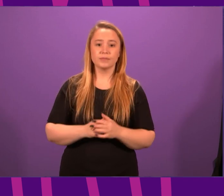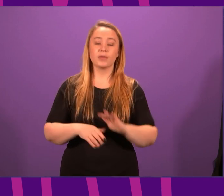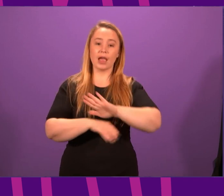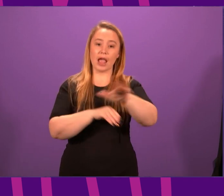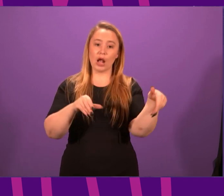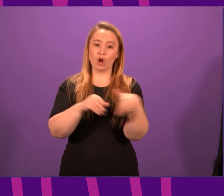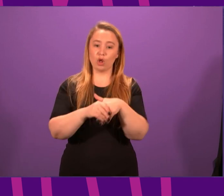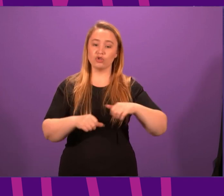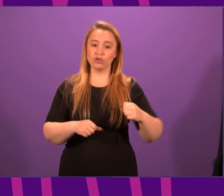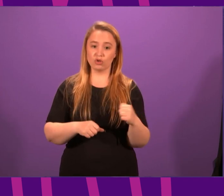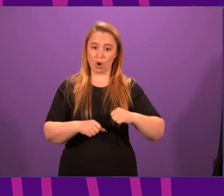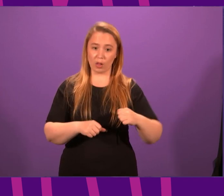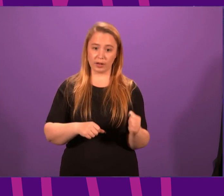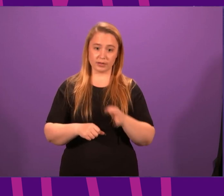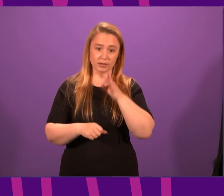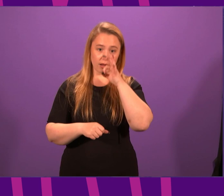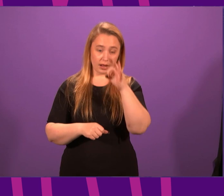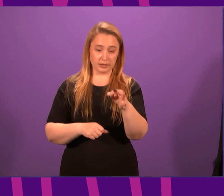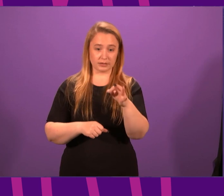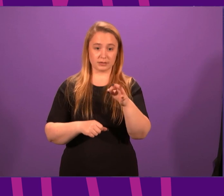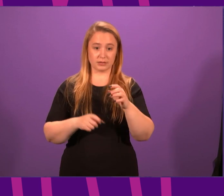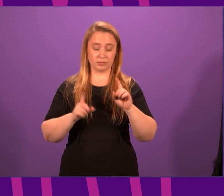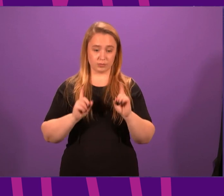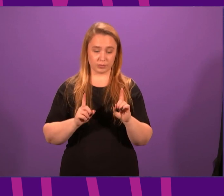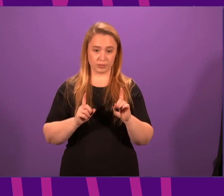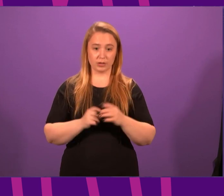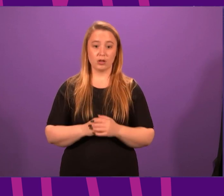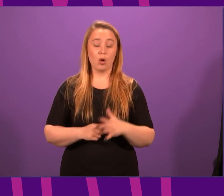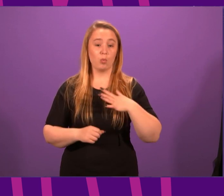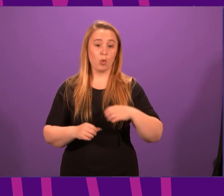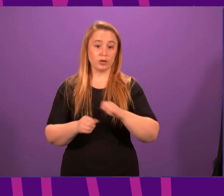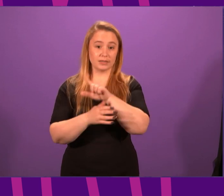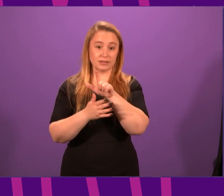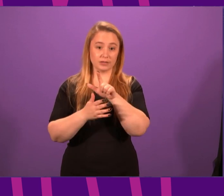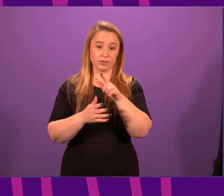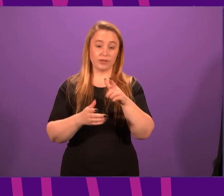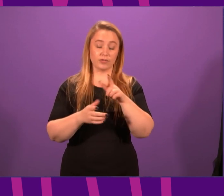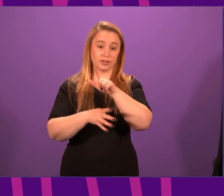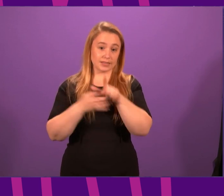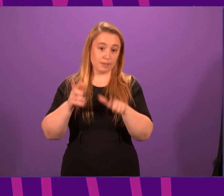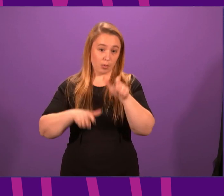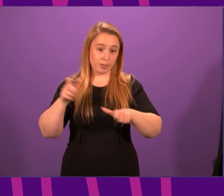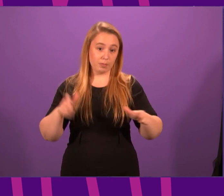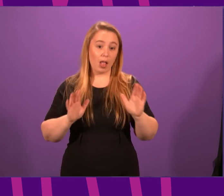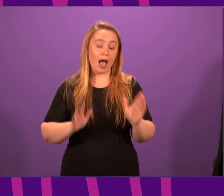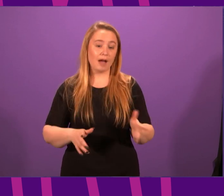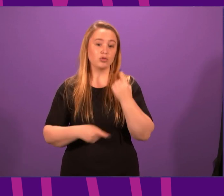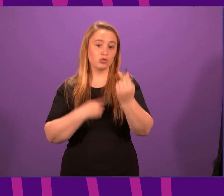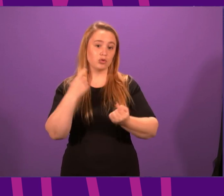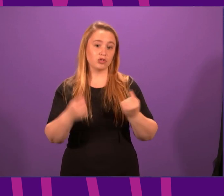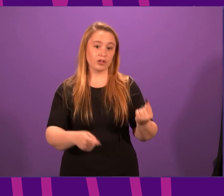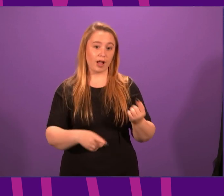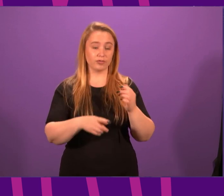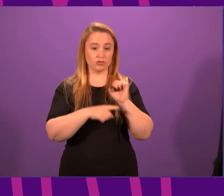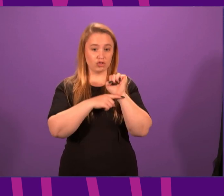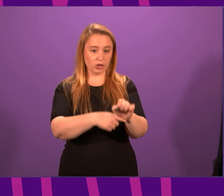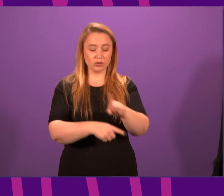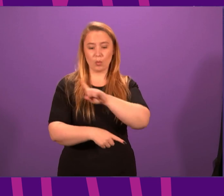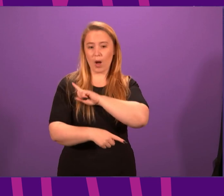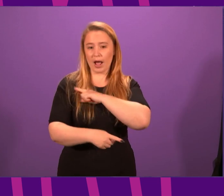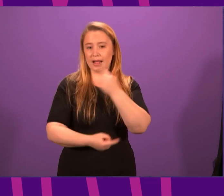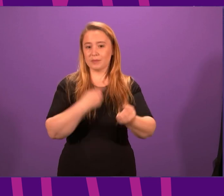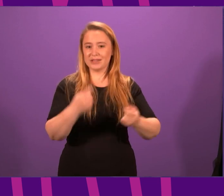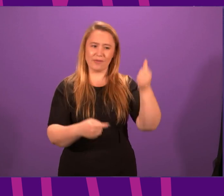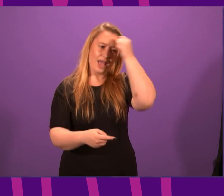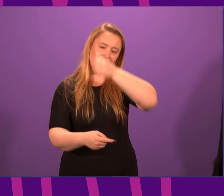Scotland's requests, the point that they make around disabled people being able to self-shield as they are experts in their own conditions.